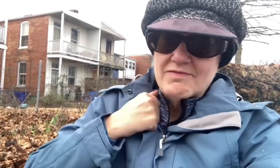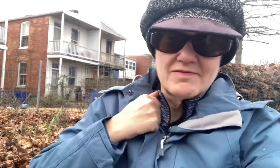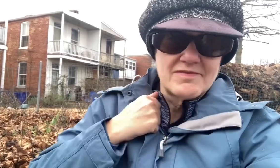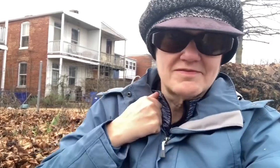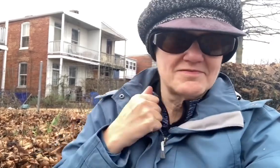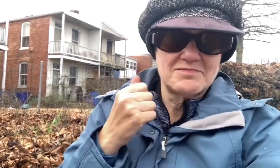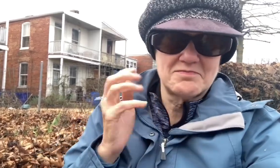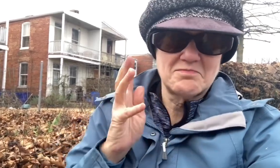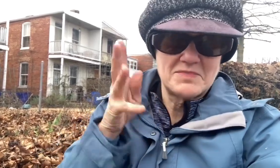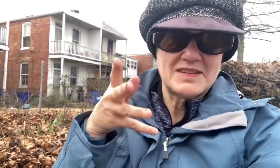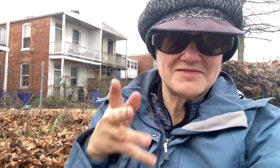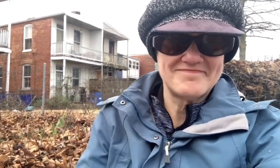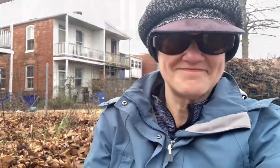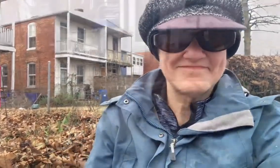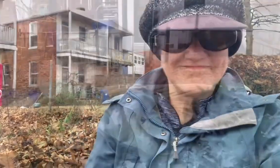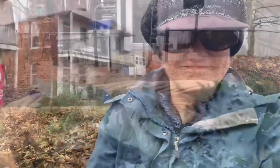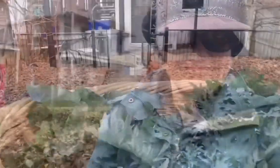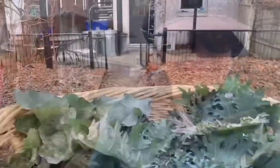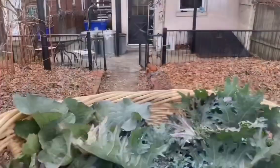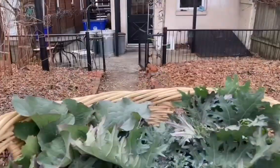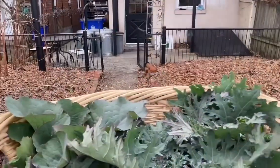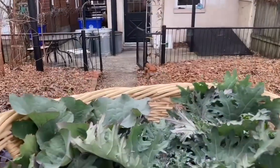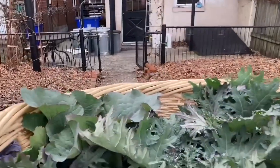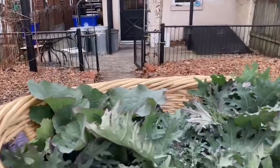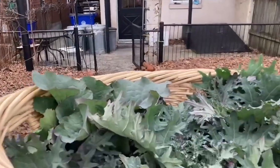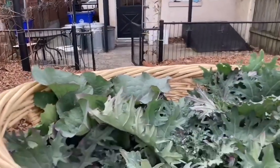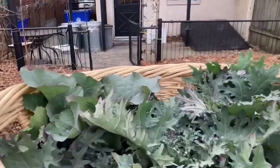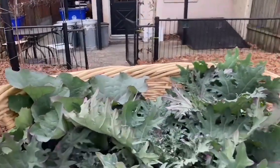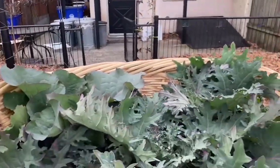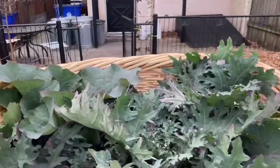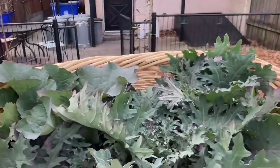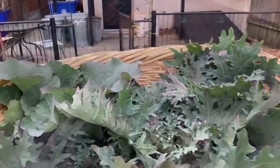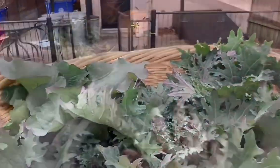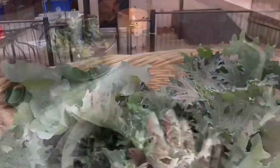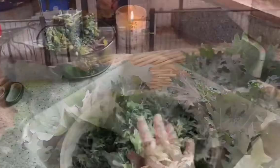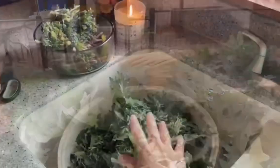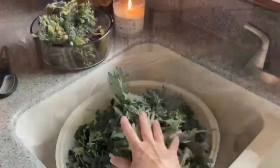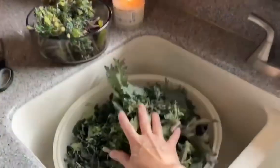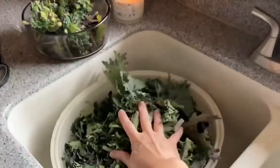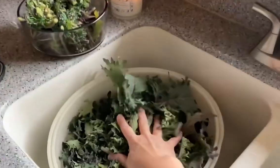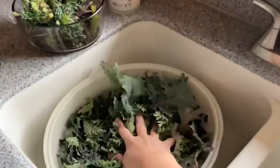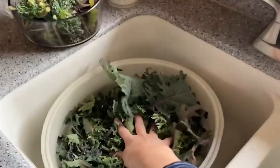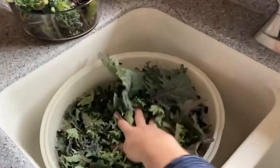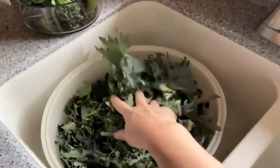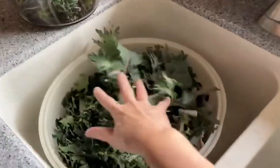But that kale, wow, it's starting to grow again. It is a real powerhouse, a survivor.